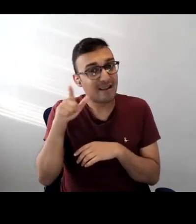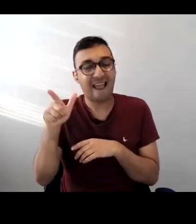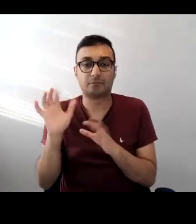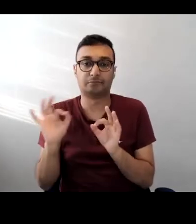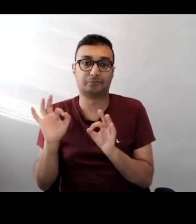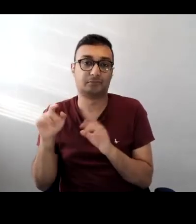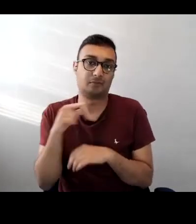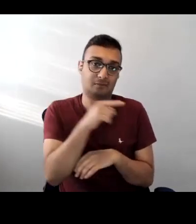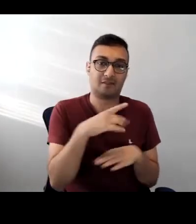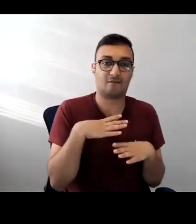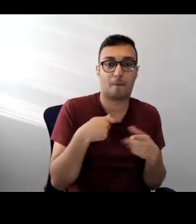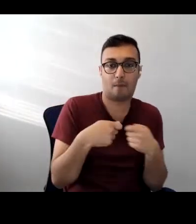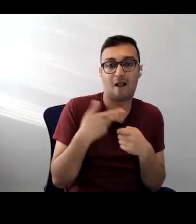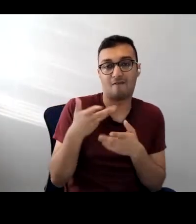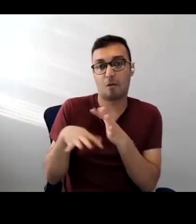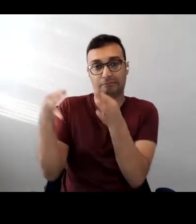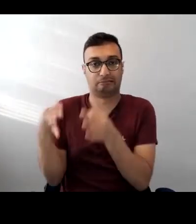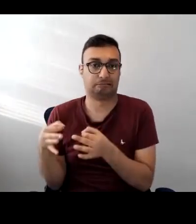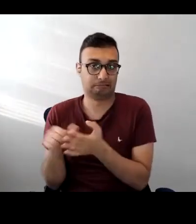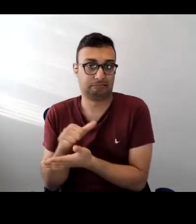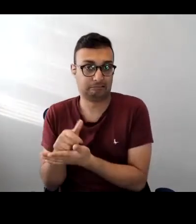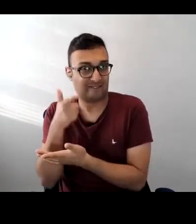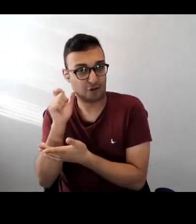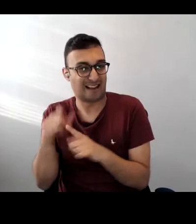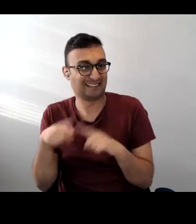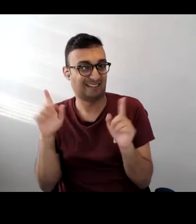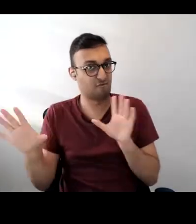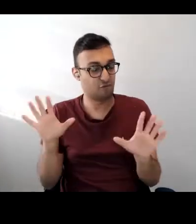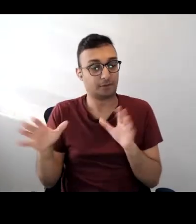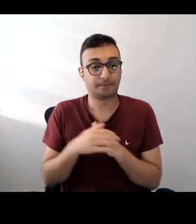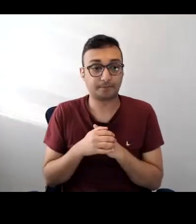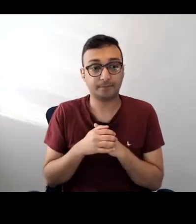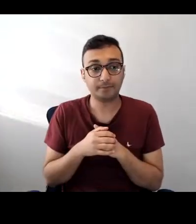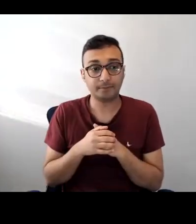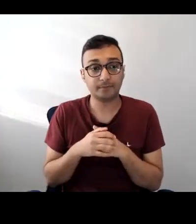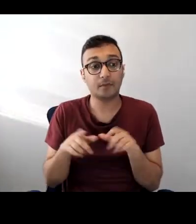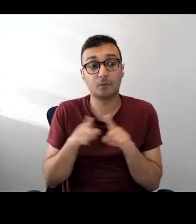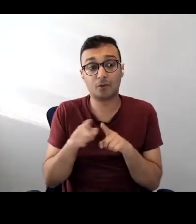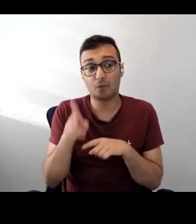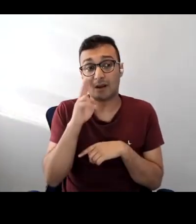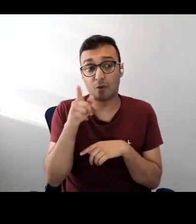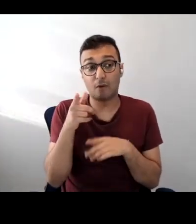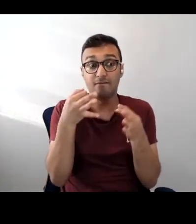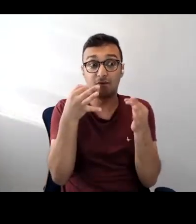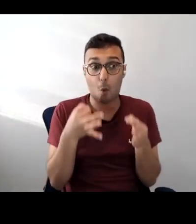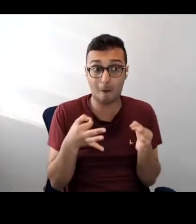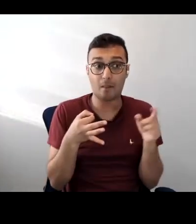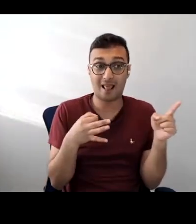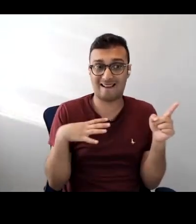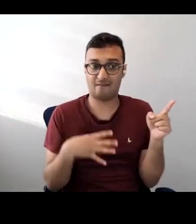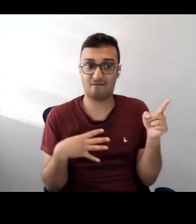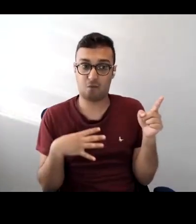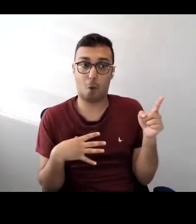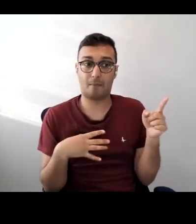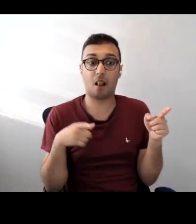stressing that formal provision and informal markets are strongly linked. So for example, in Sierra Leone, even the National Rehabilitation Center,